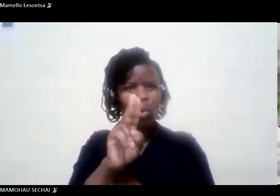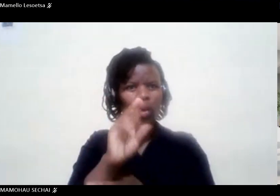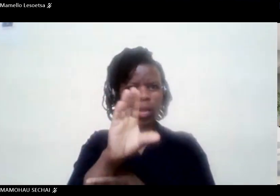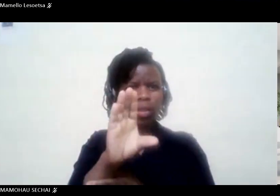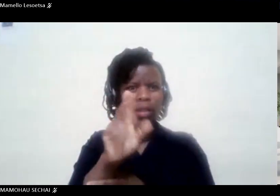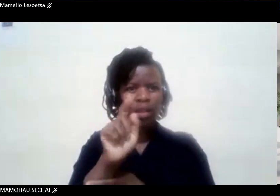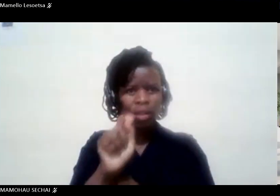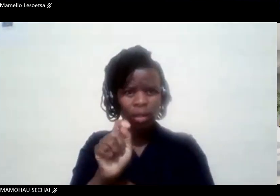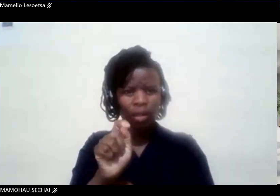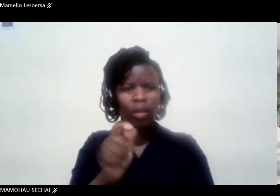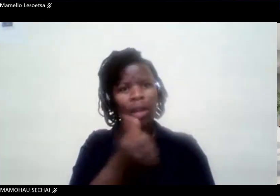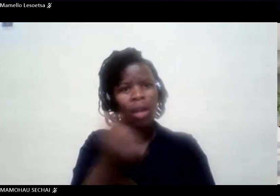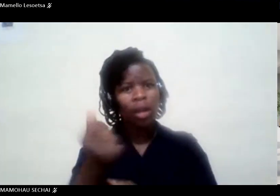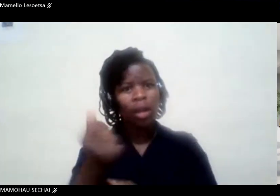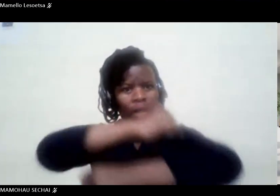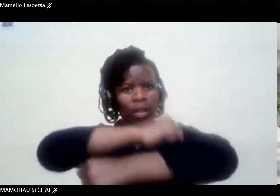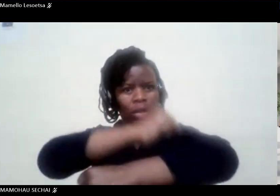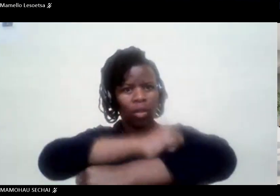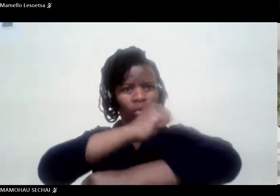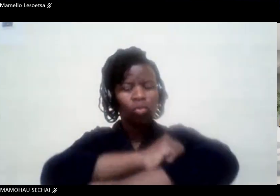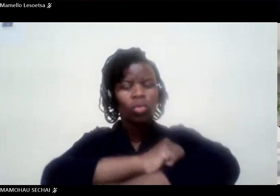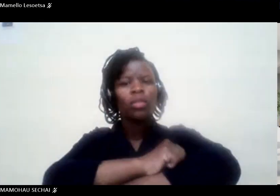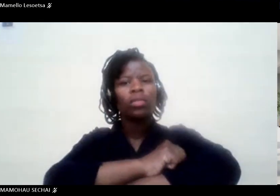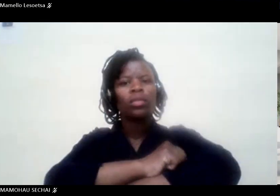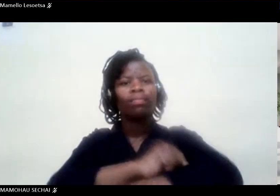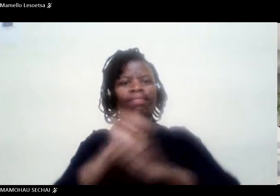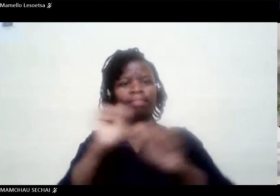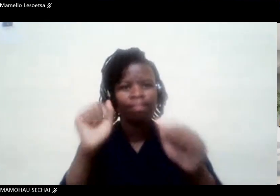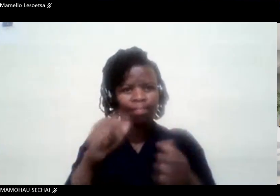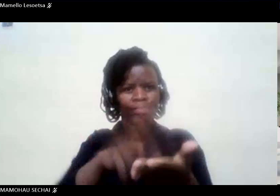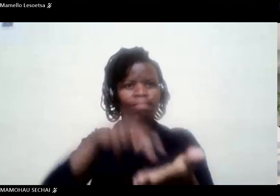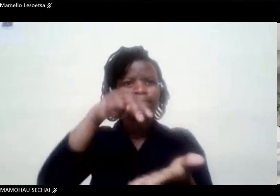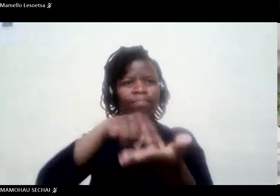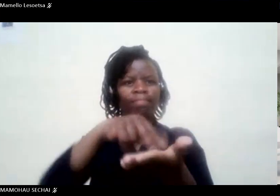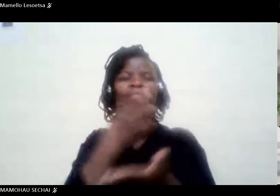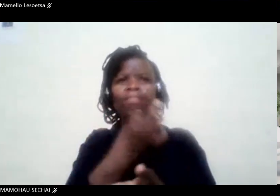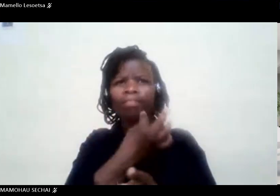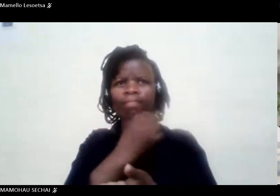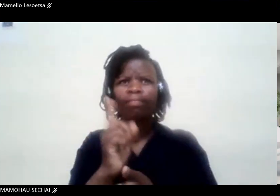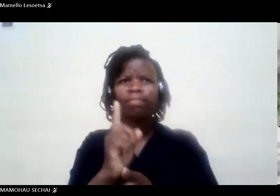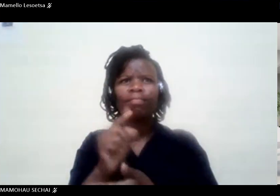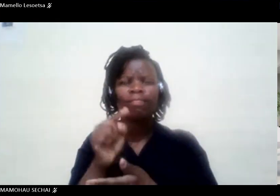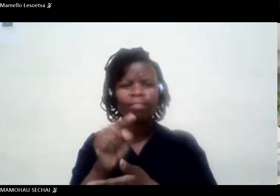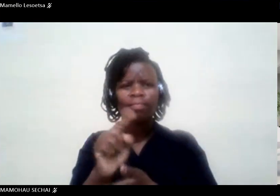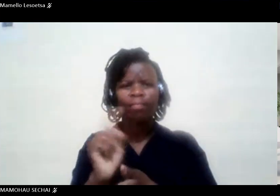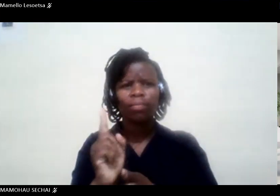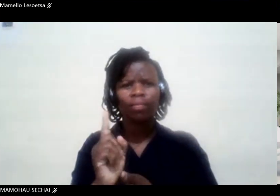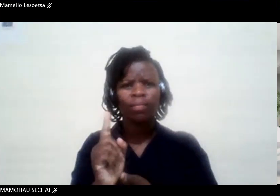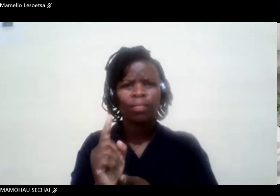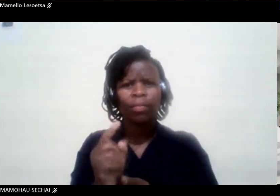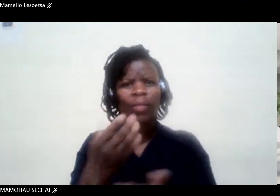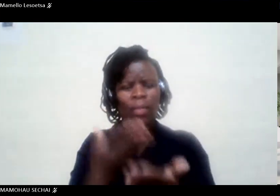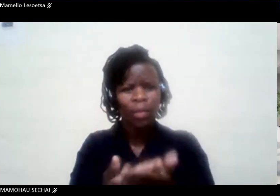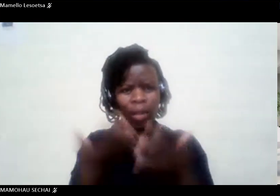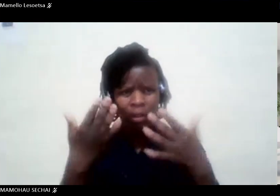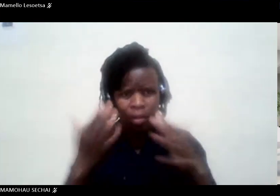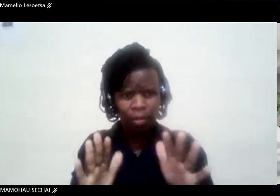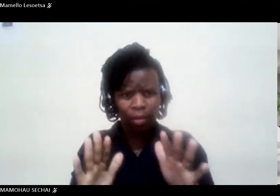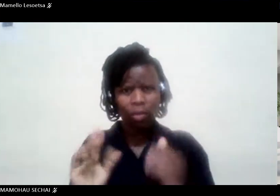up and he said, so these are students getting ready to to finish. They're going to become